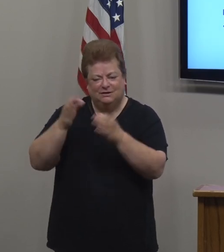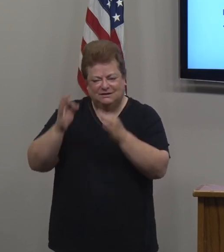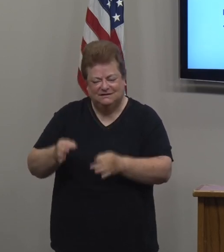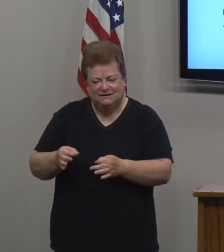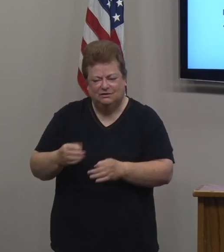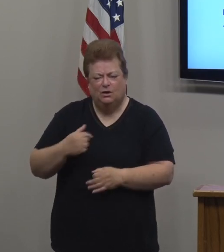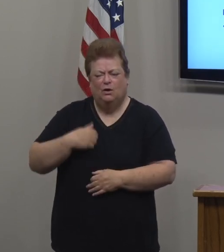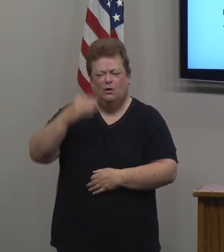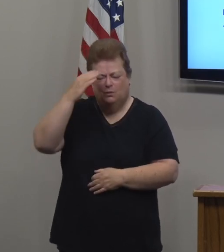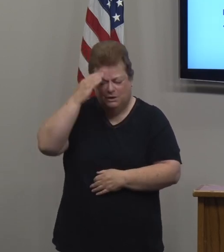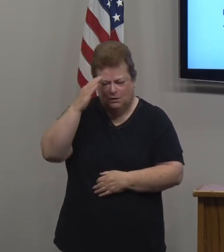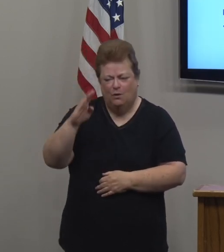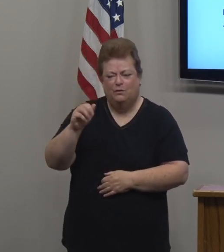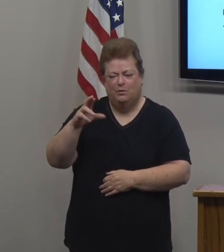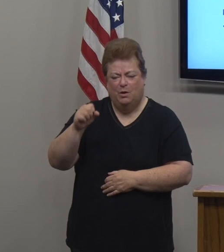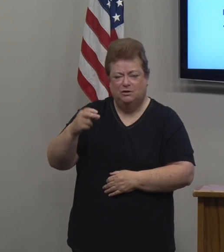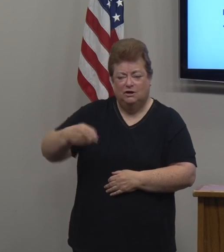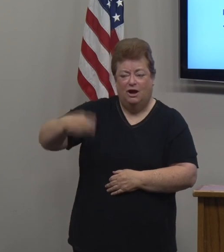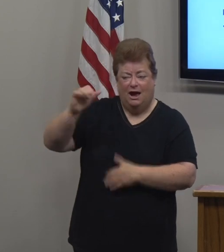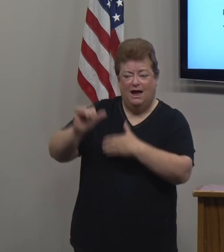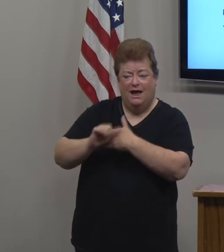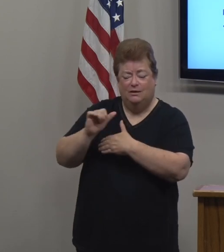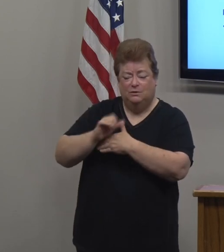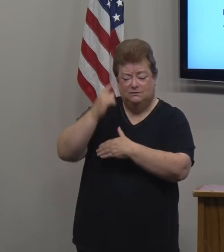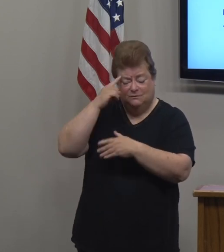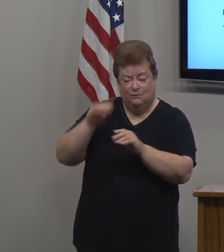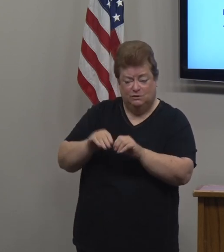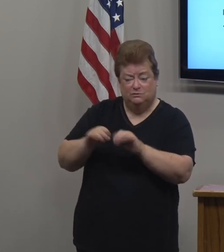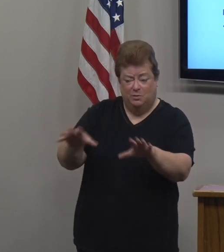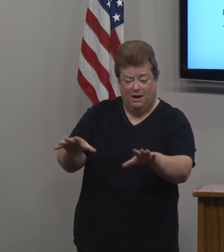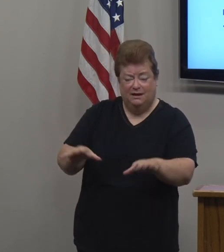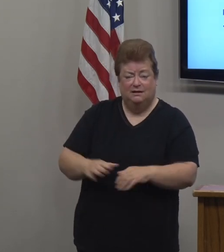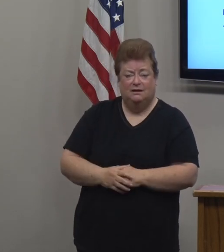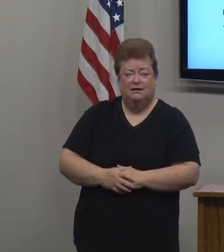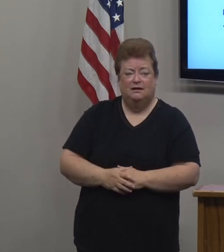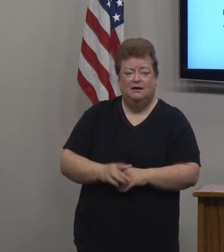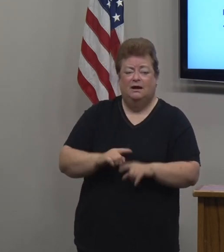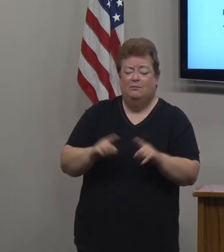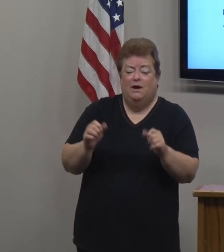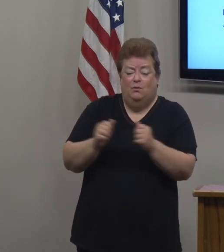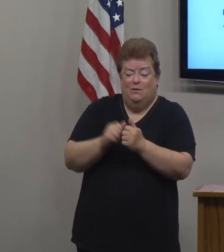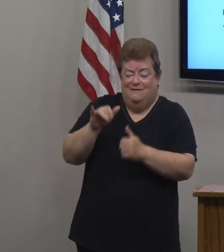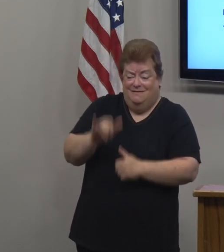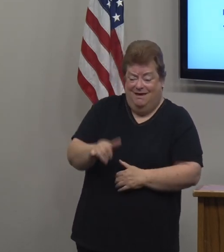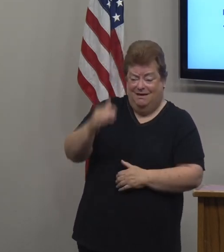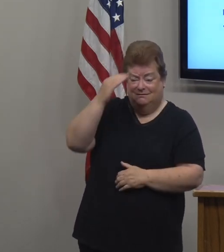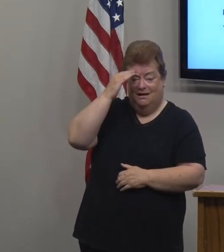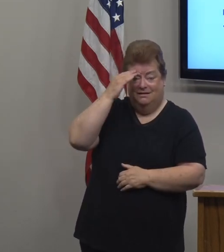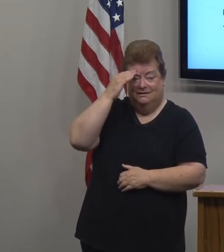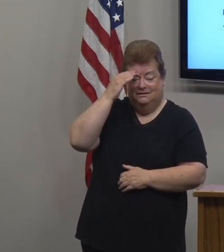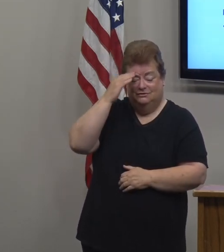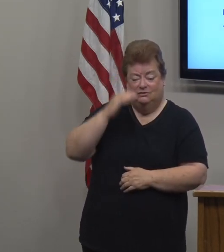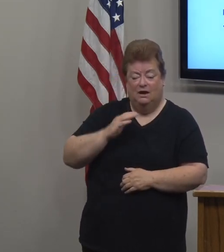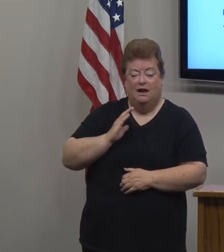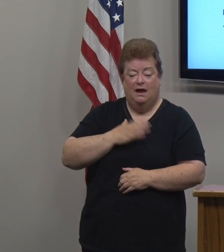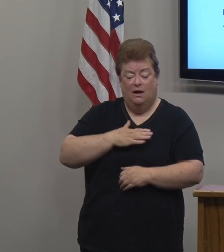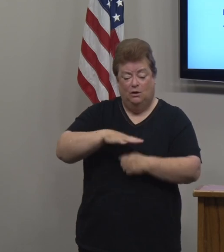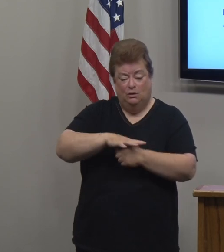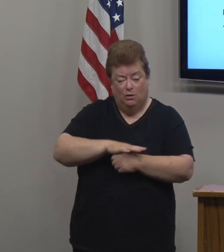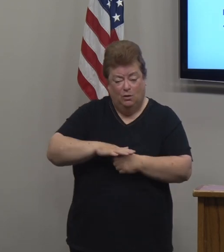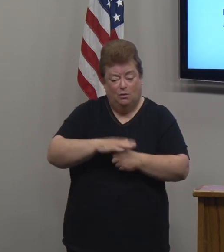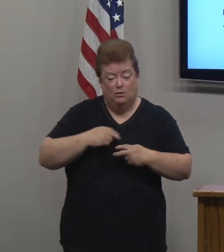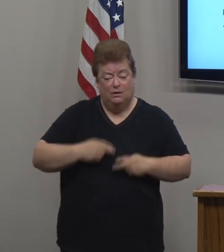know bars are really high-risk locations for the spread of COVID-19. But even with that knowledge, our local health team has